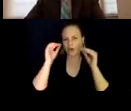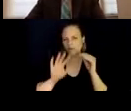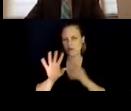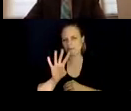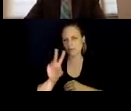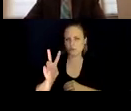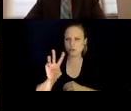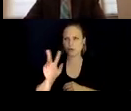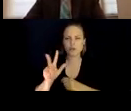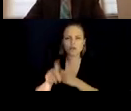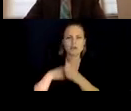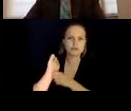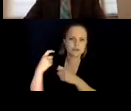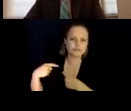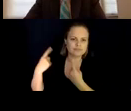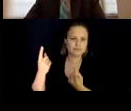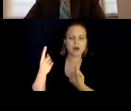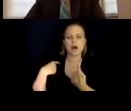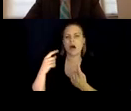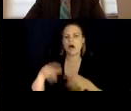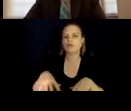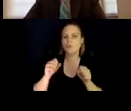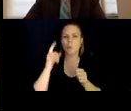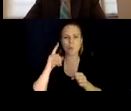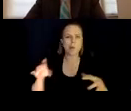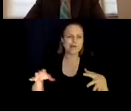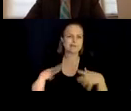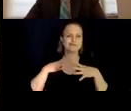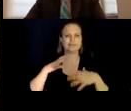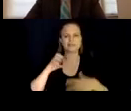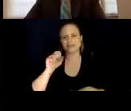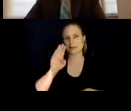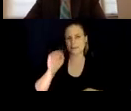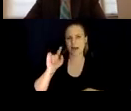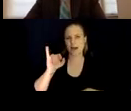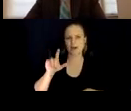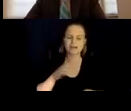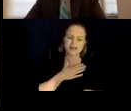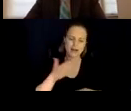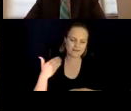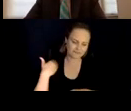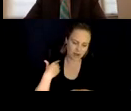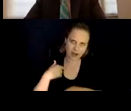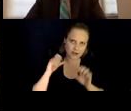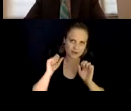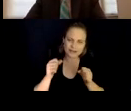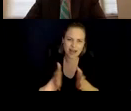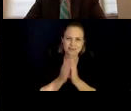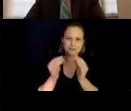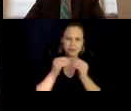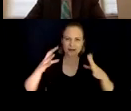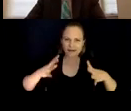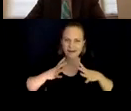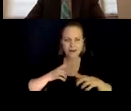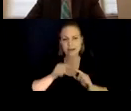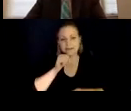years, and I only took one sabbatical, and that was my fault. I certainly could have asked for more, but I didn't, because I was, quite